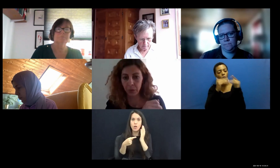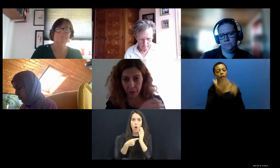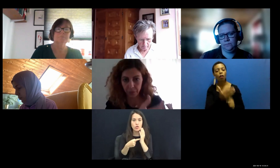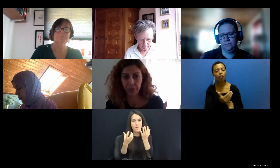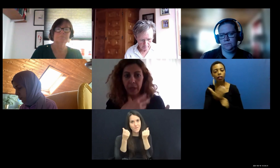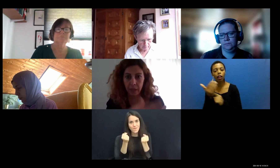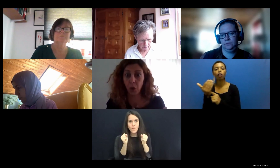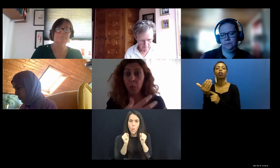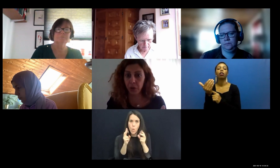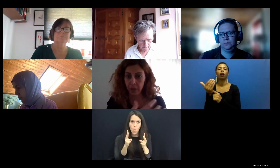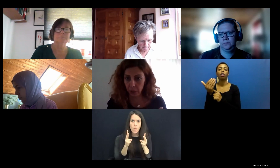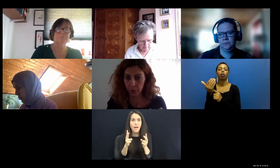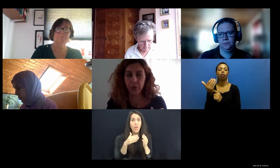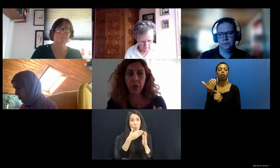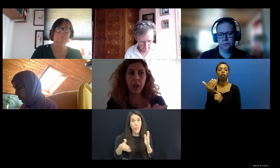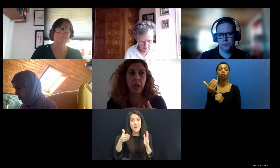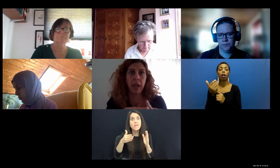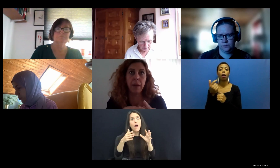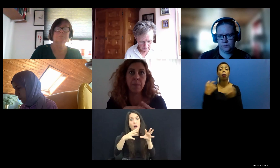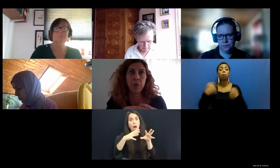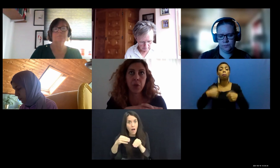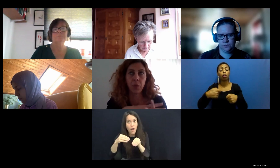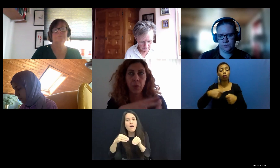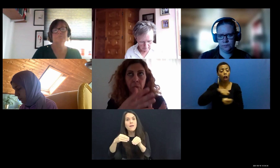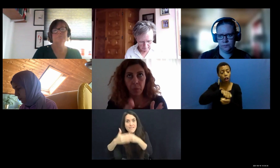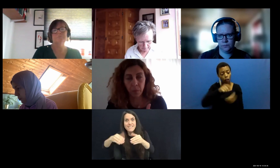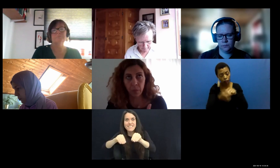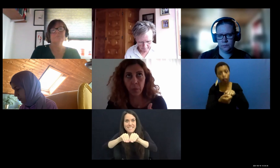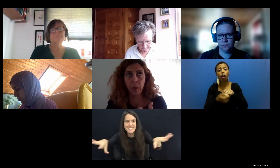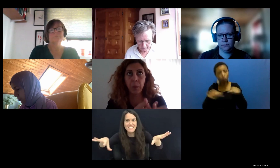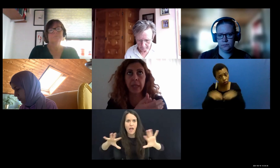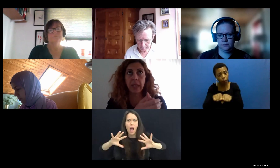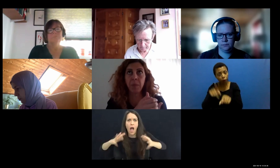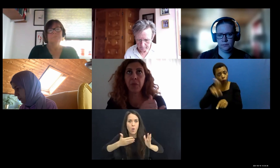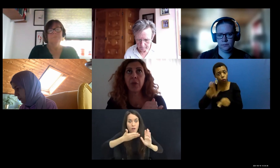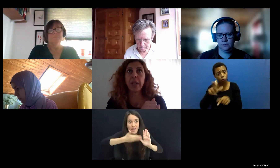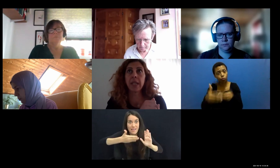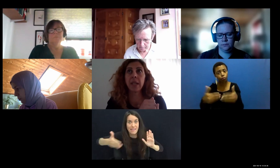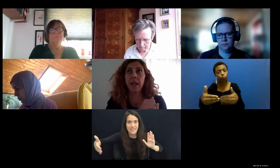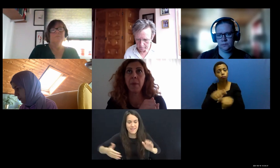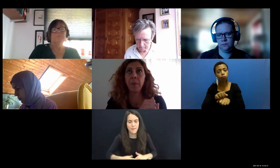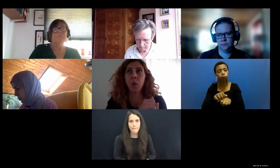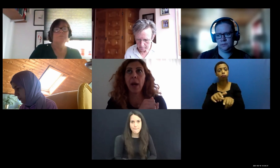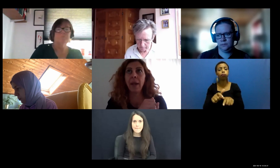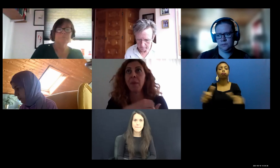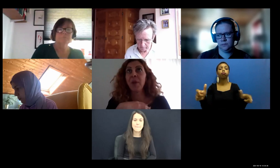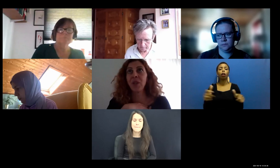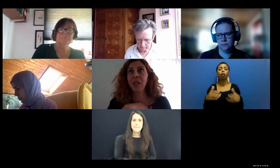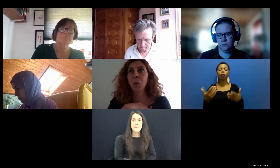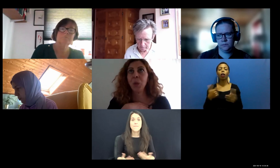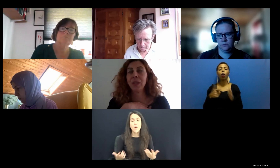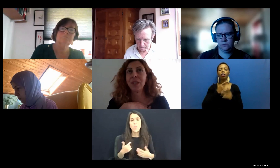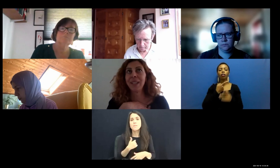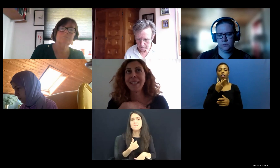down to kind of adoption and use. So what we were saying before is, you know, I